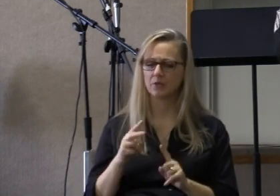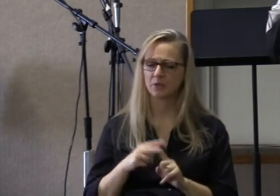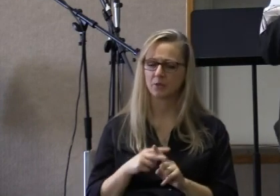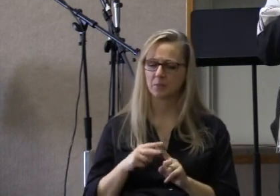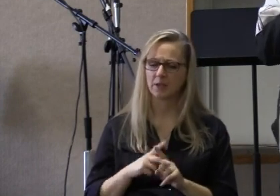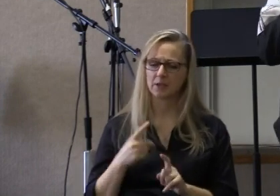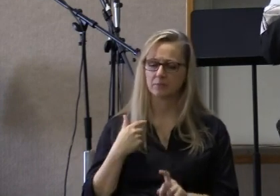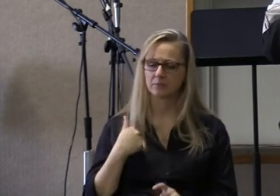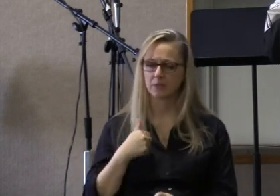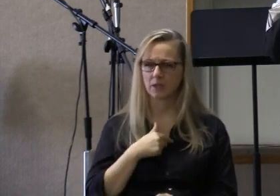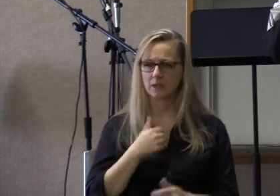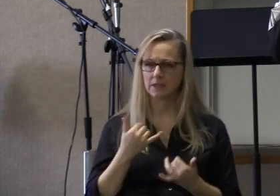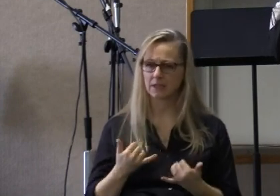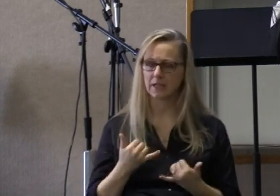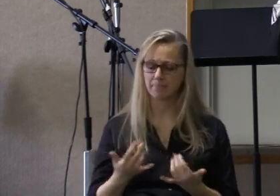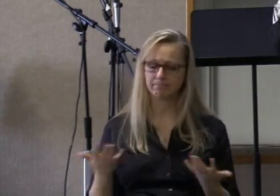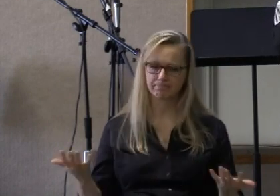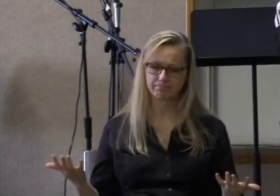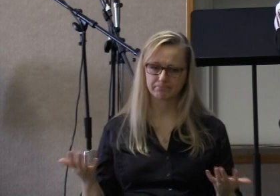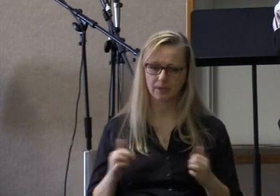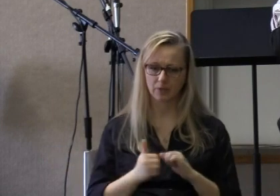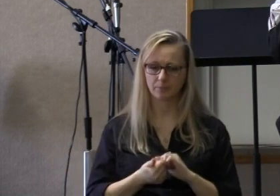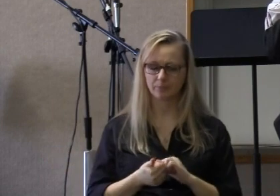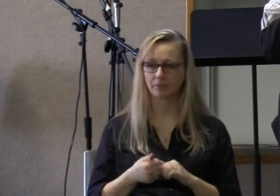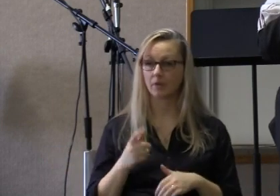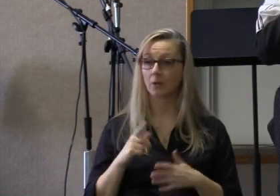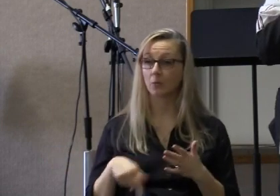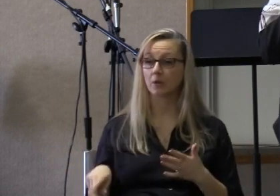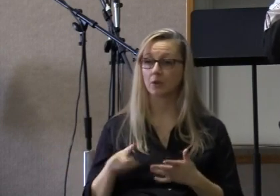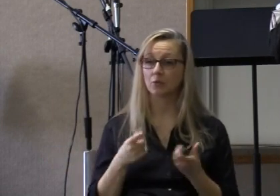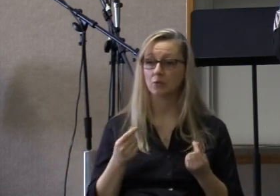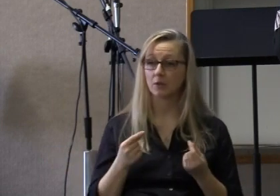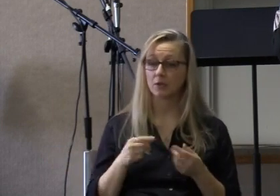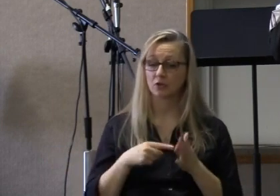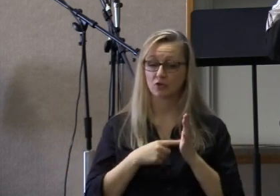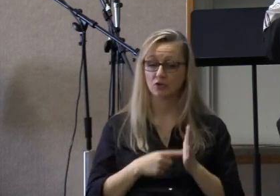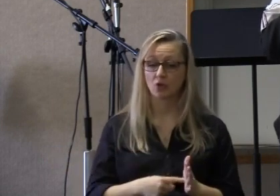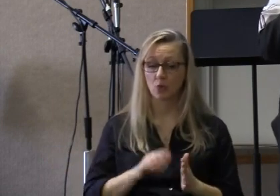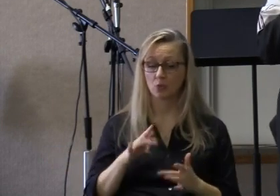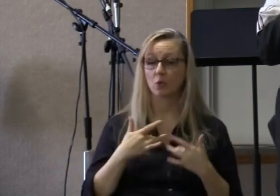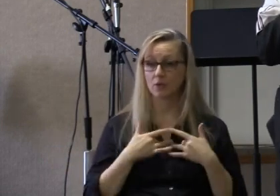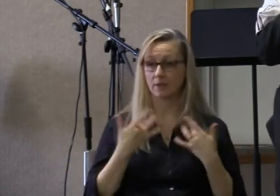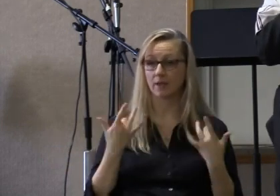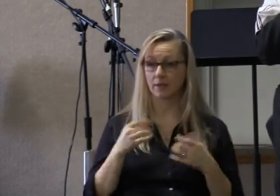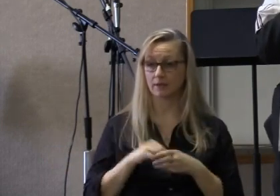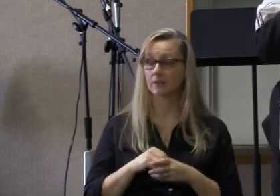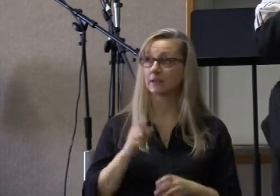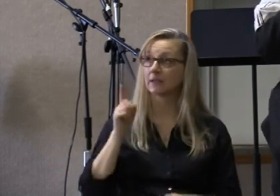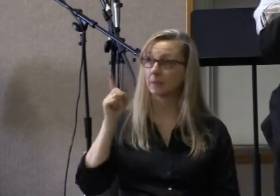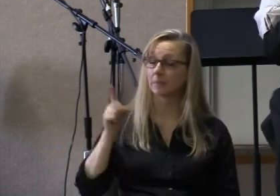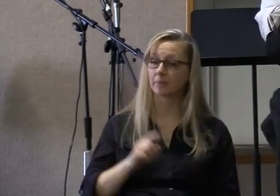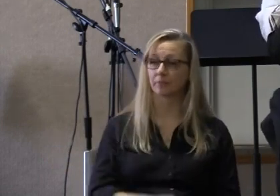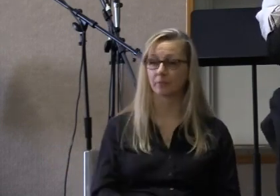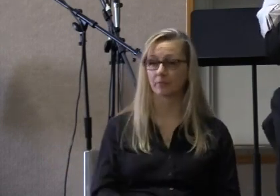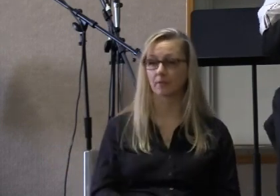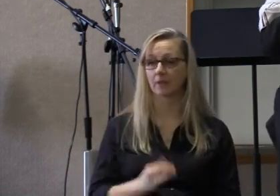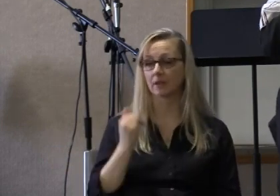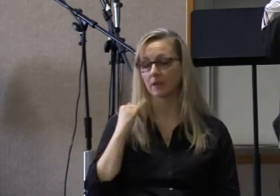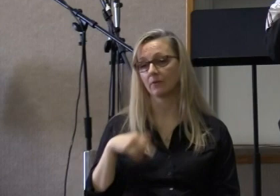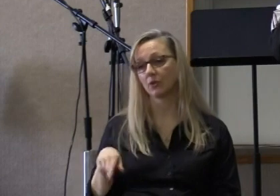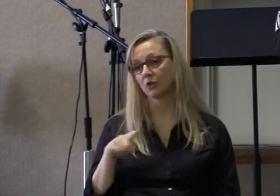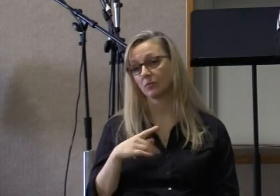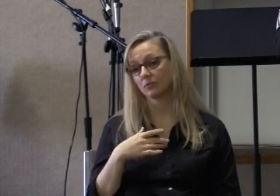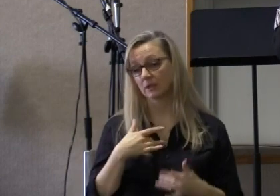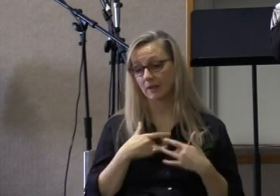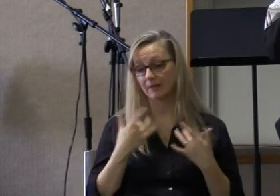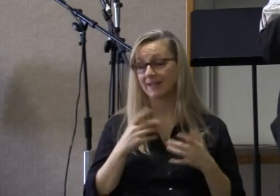meant something. What are you doing to show your delight in God? If you're really delighted in him, you'll make it a practice of reading